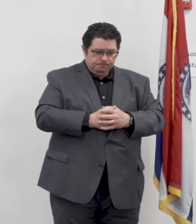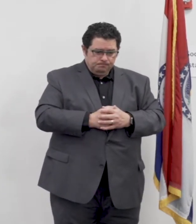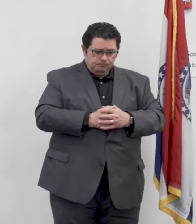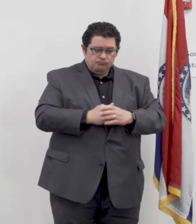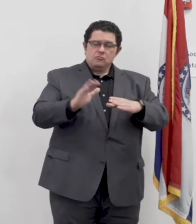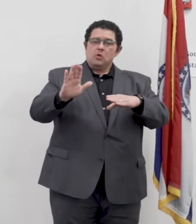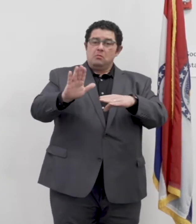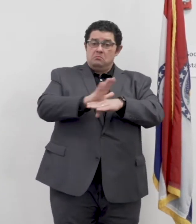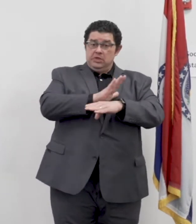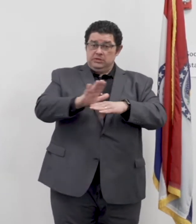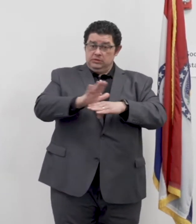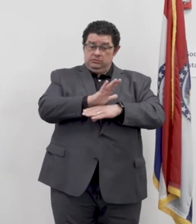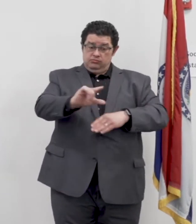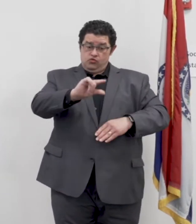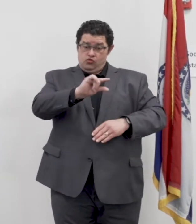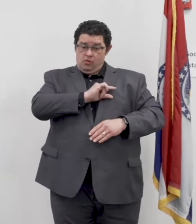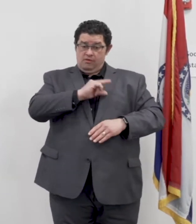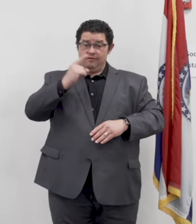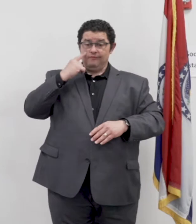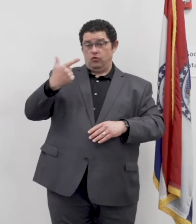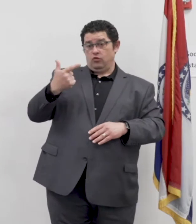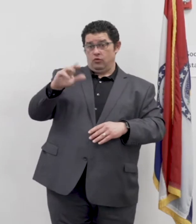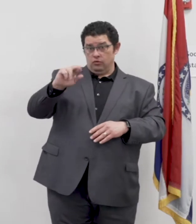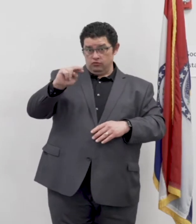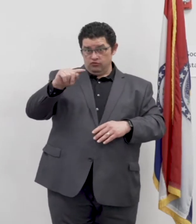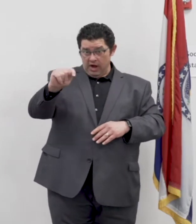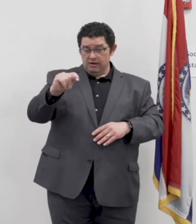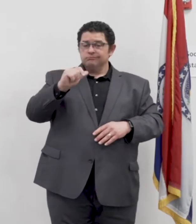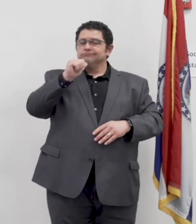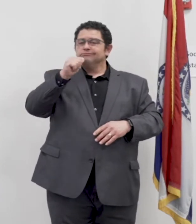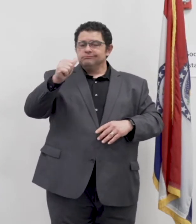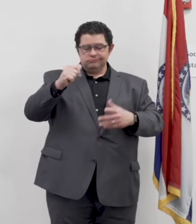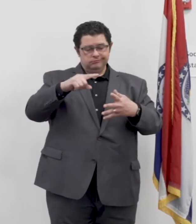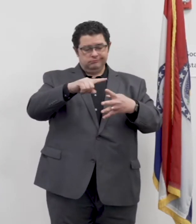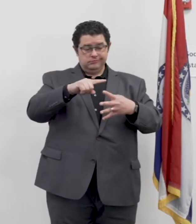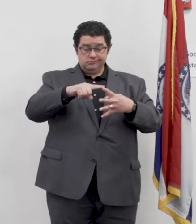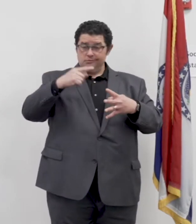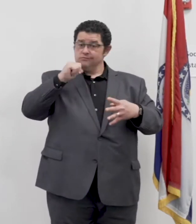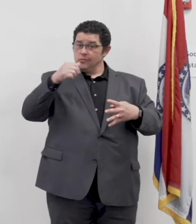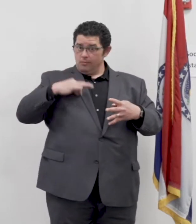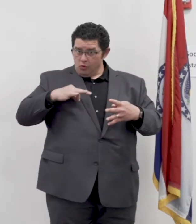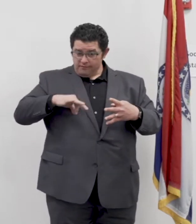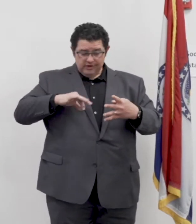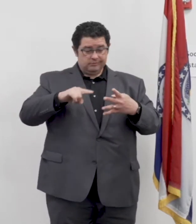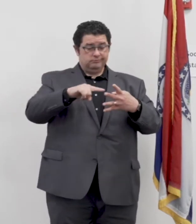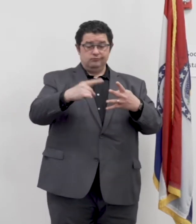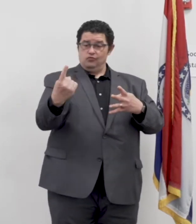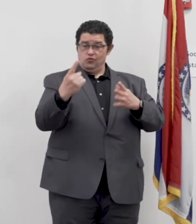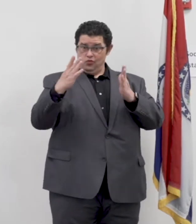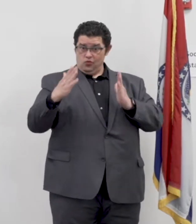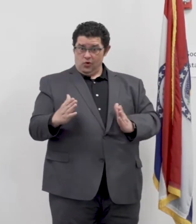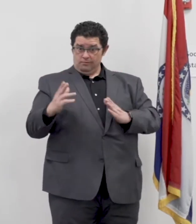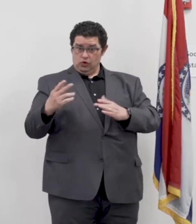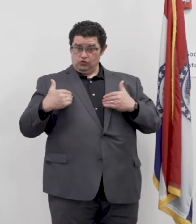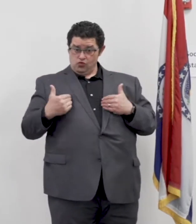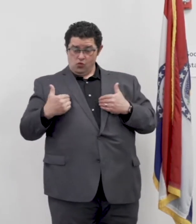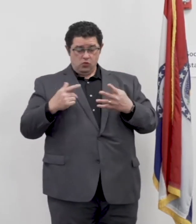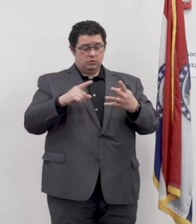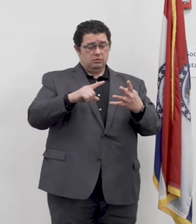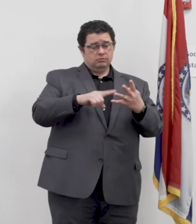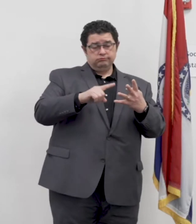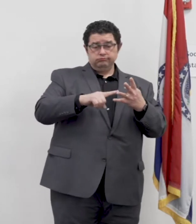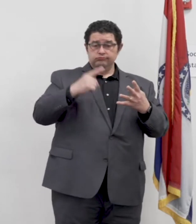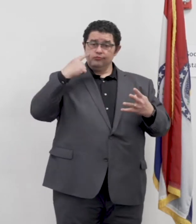Businesses eligible for an SBR grant include nonprofits, sole proprietorship,